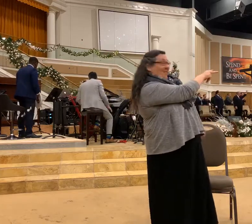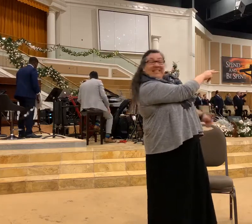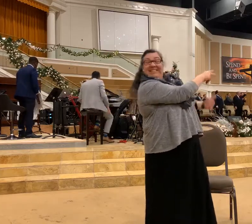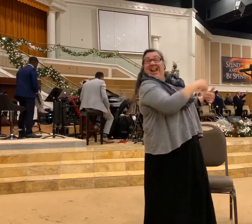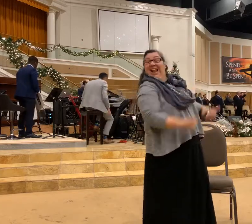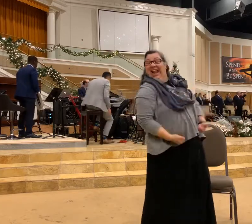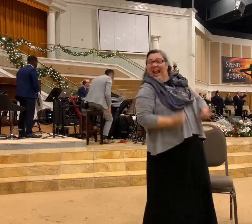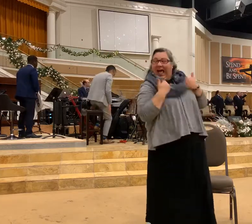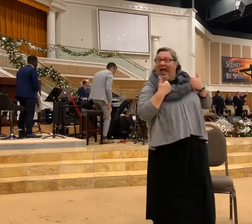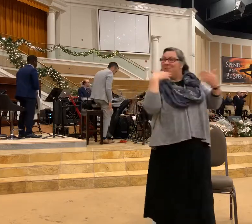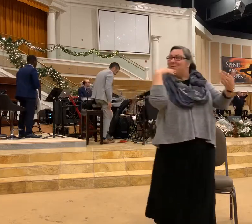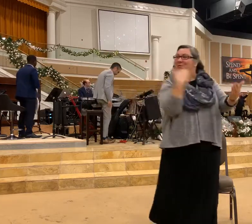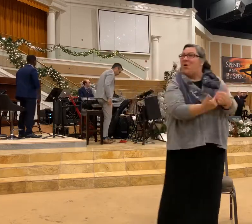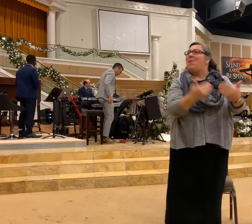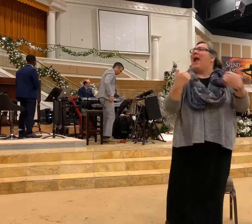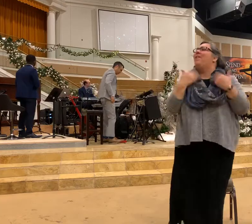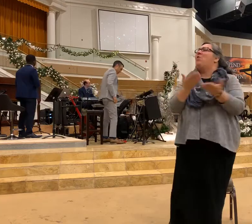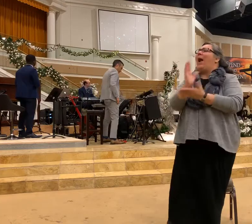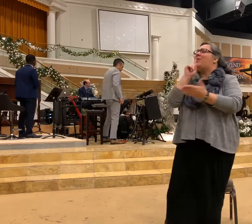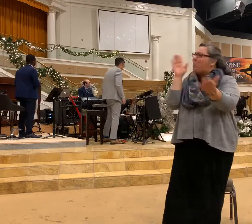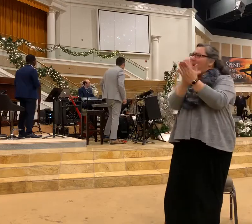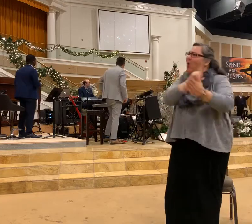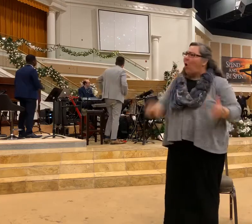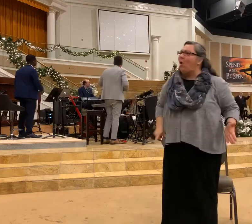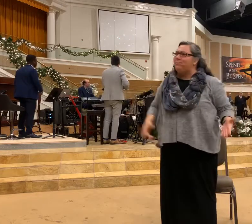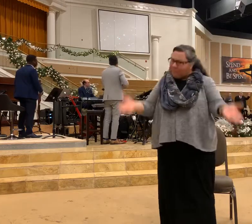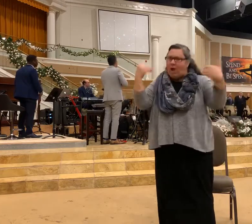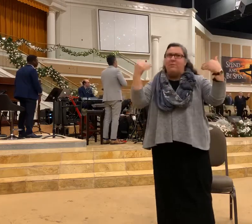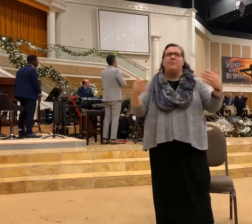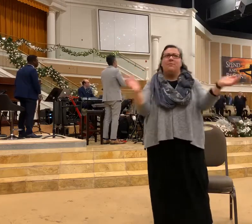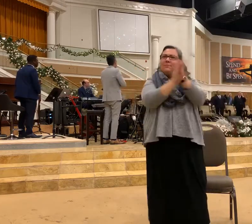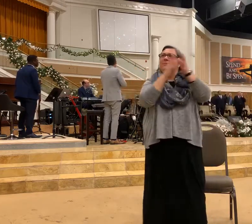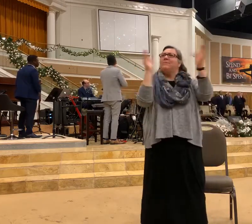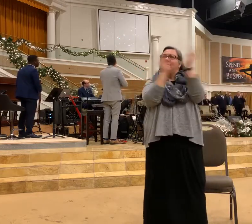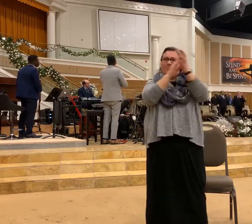I think we got the right to praise the